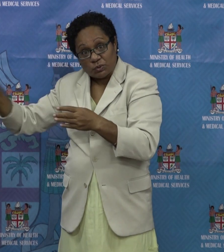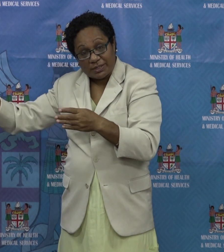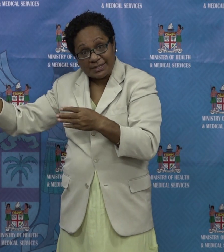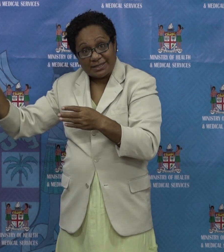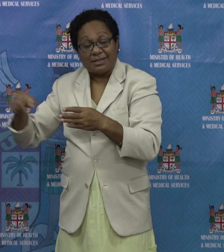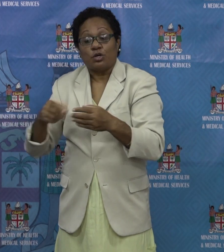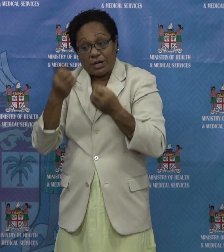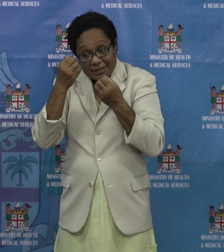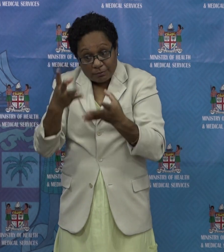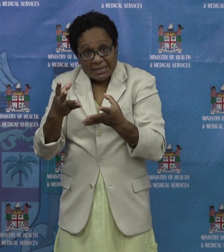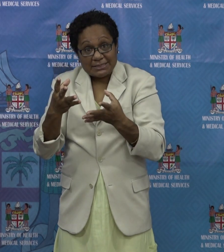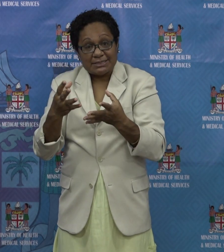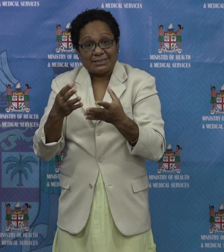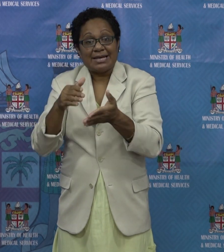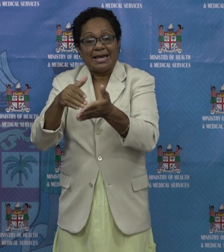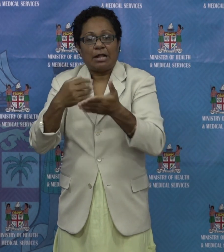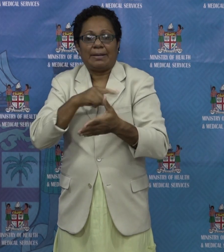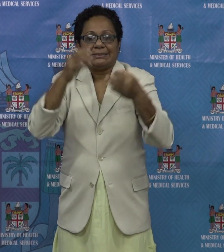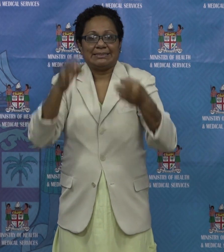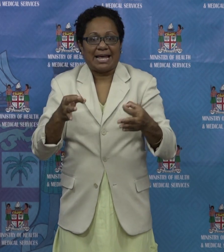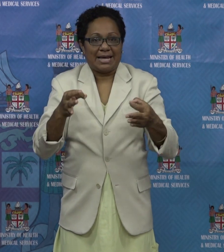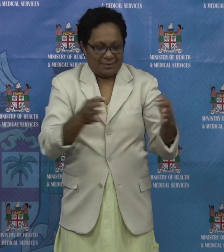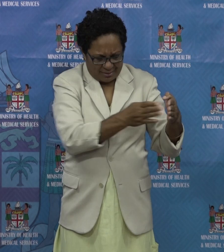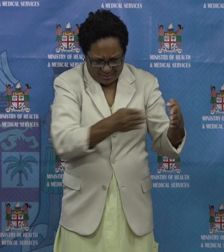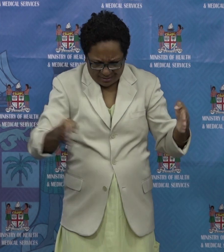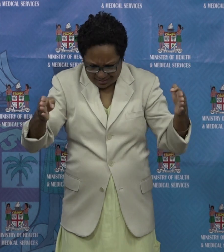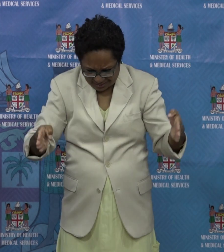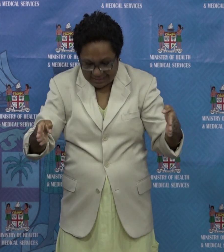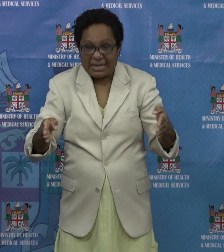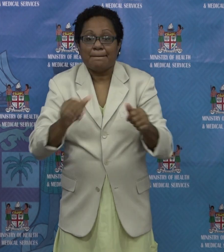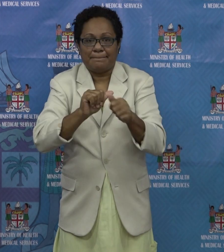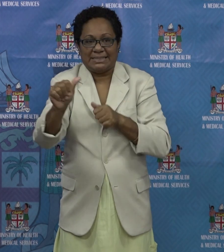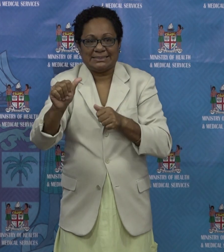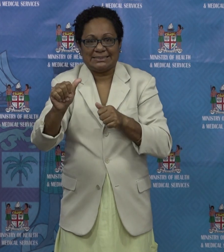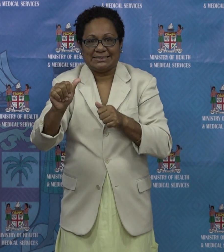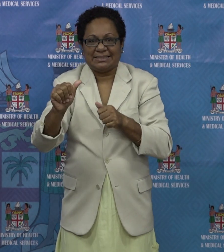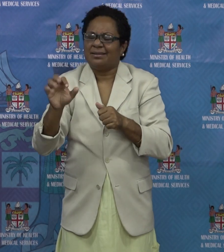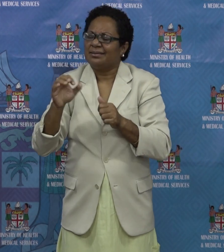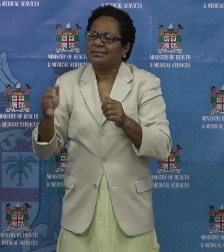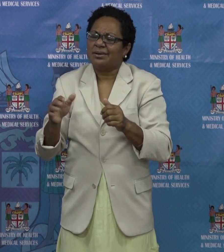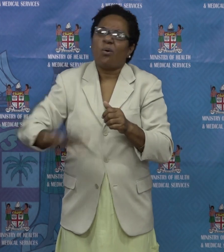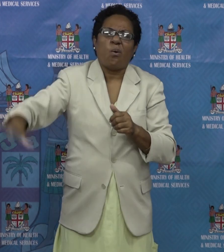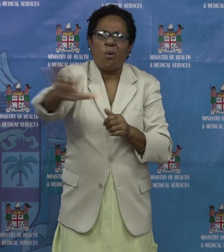lockdown between Suva and Nausori is more reasonable than extending it beyond that.